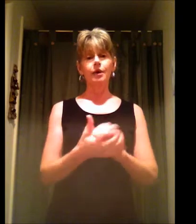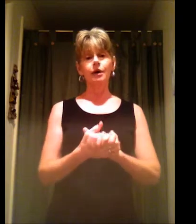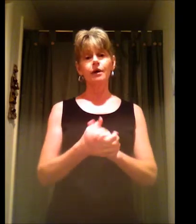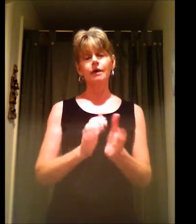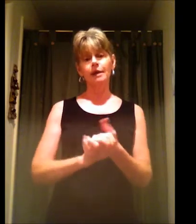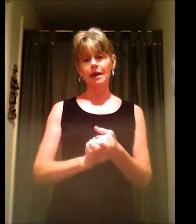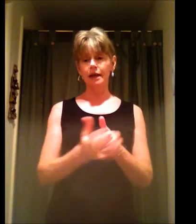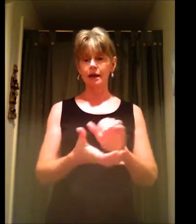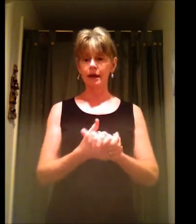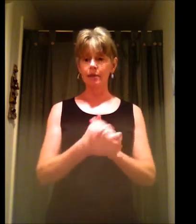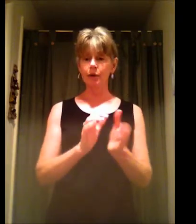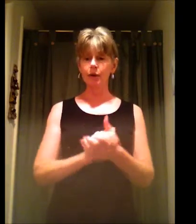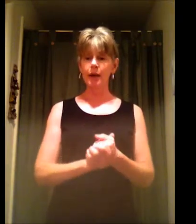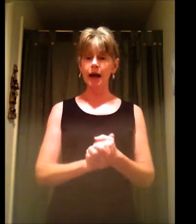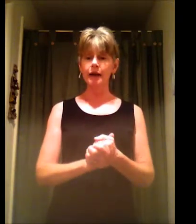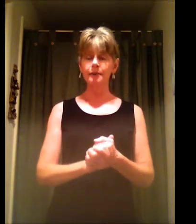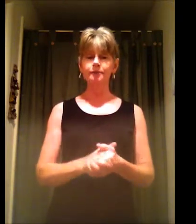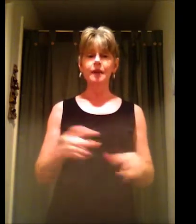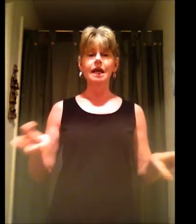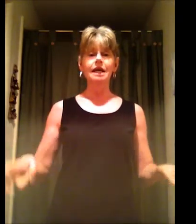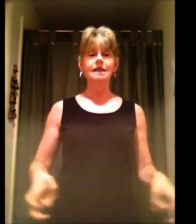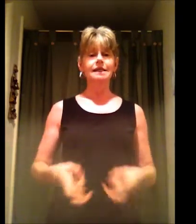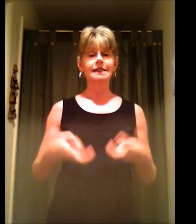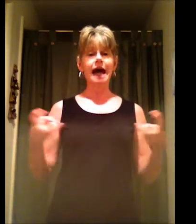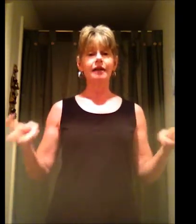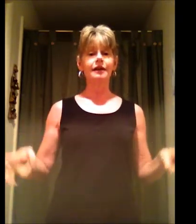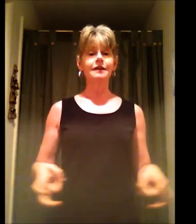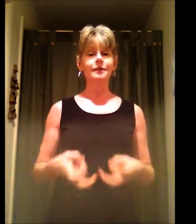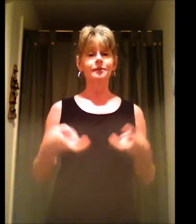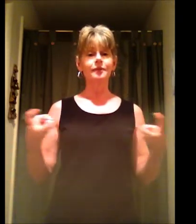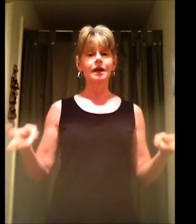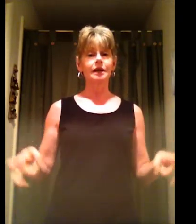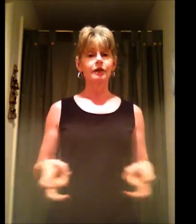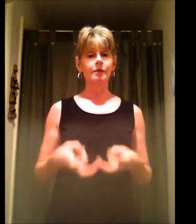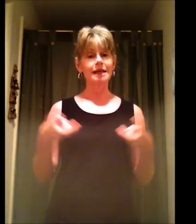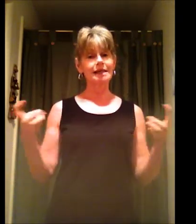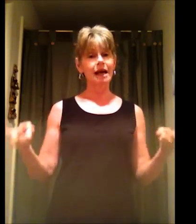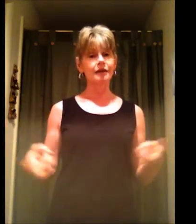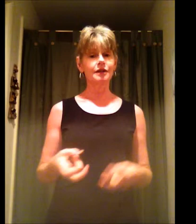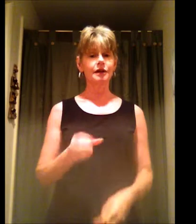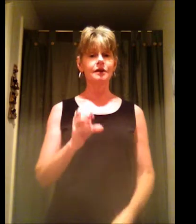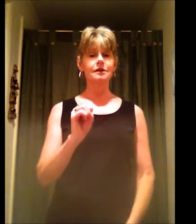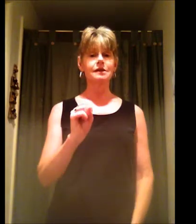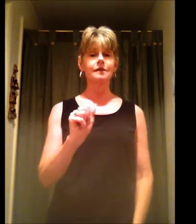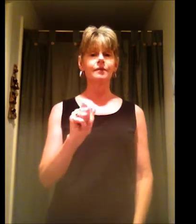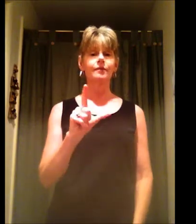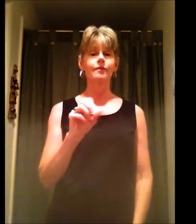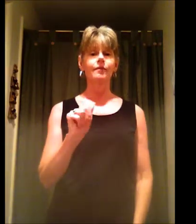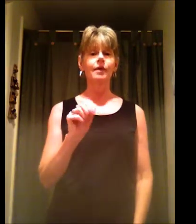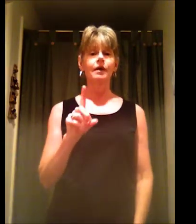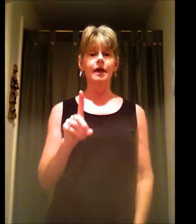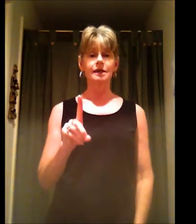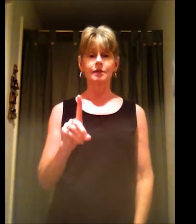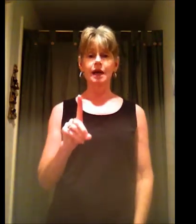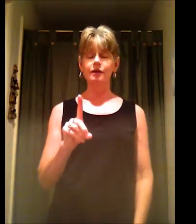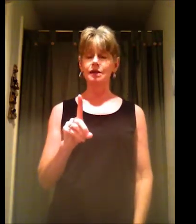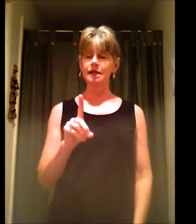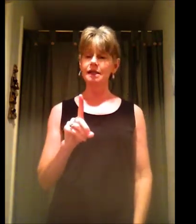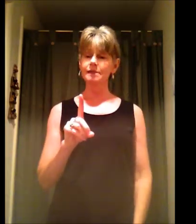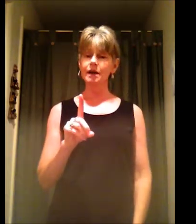hamburger, like making a hamburger patty. Salad. Here are my salad tongs. That's what that looks like